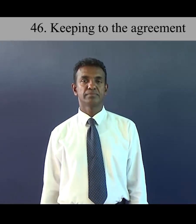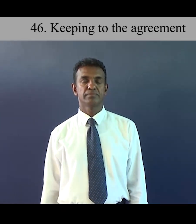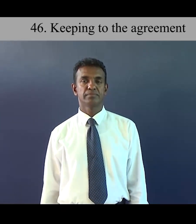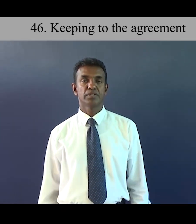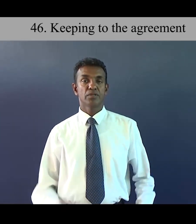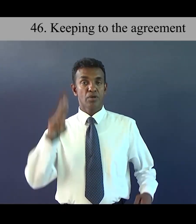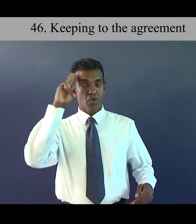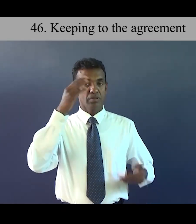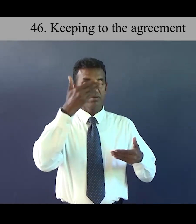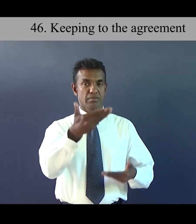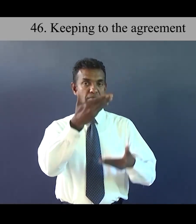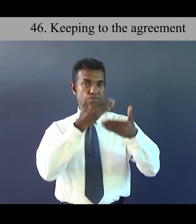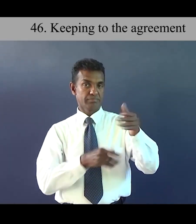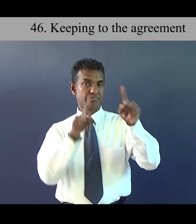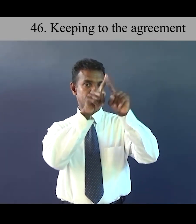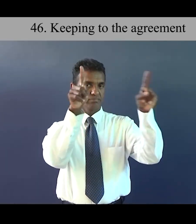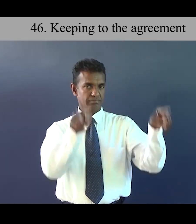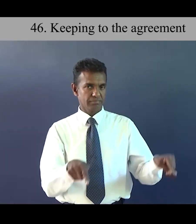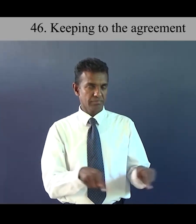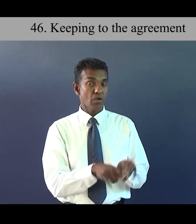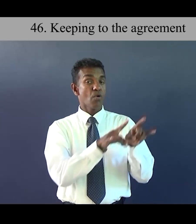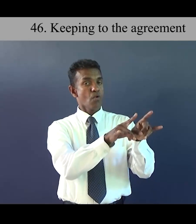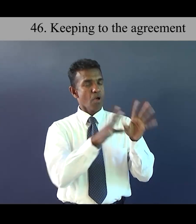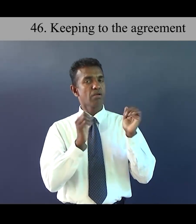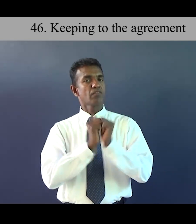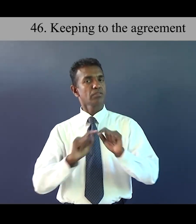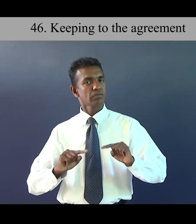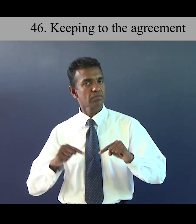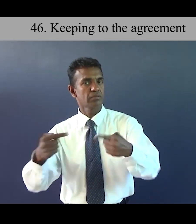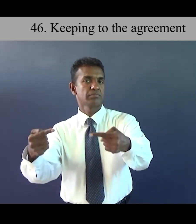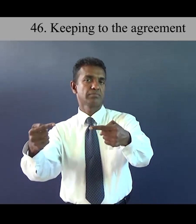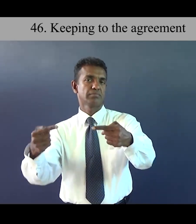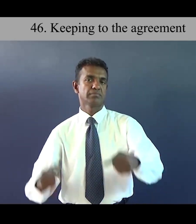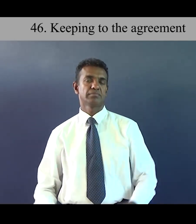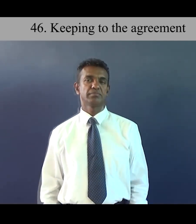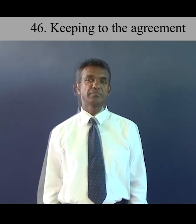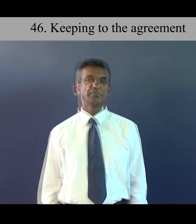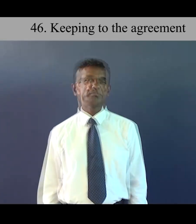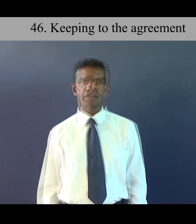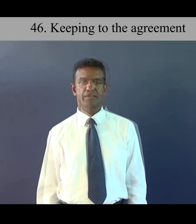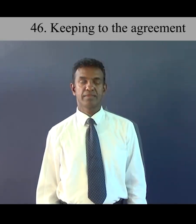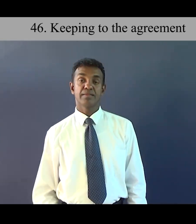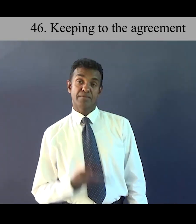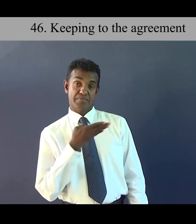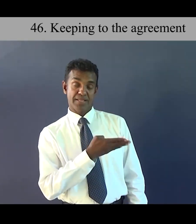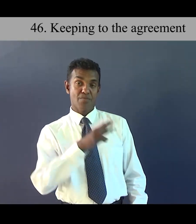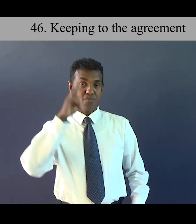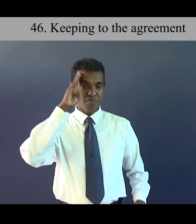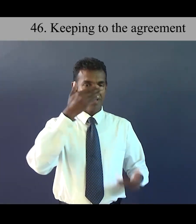Keeping to the agreement. Countries cannot refuse to sign up to any really important